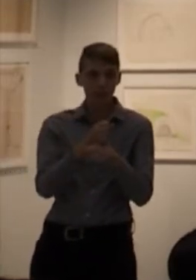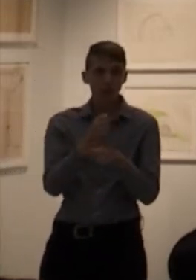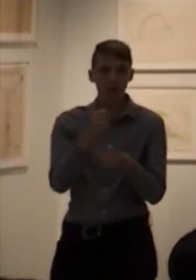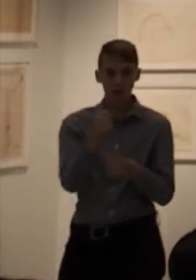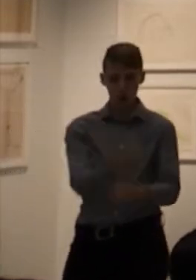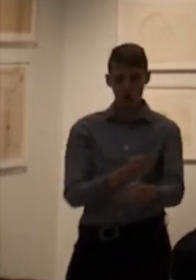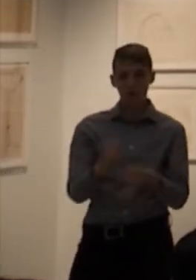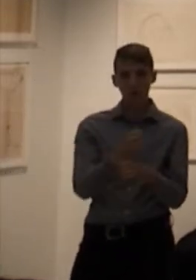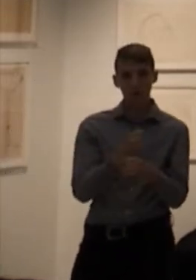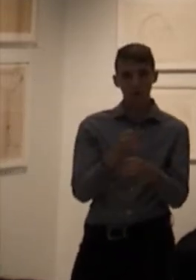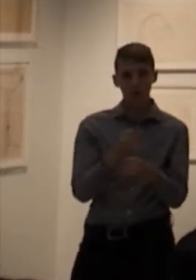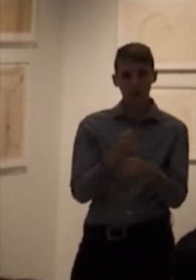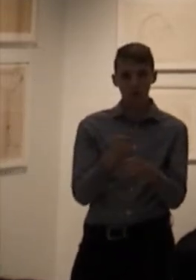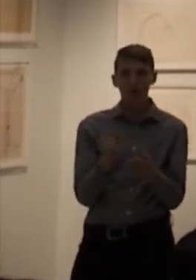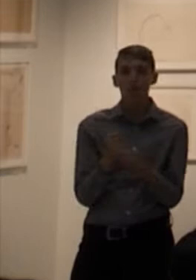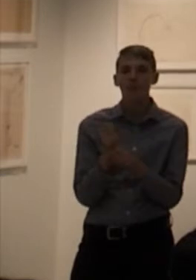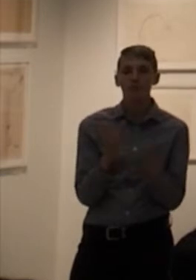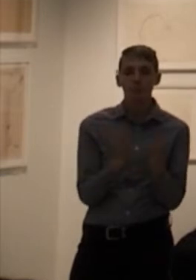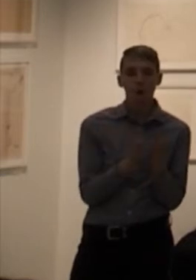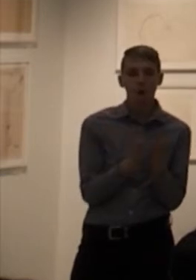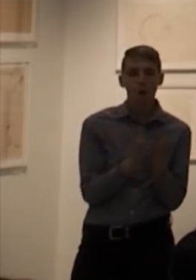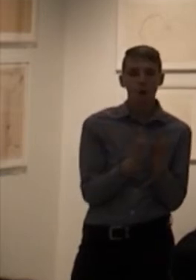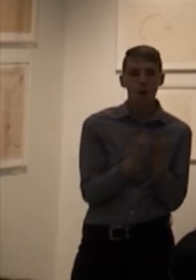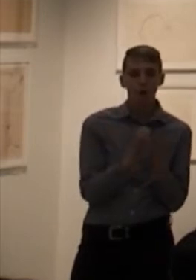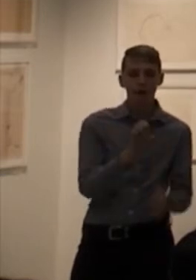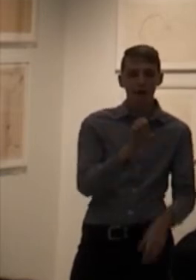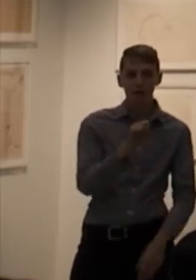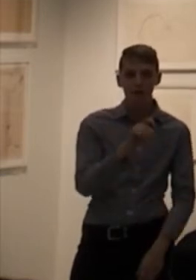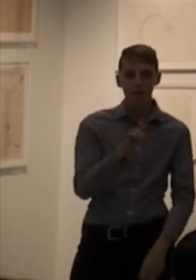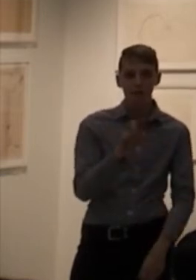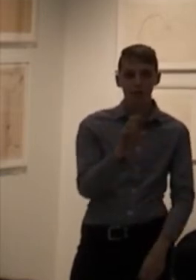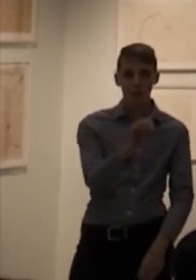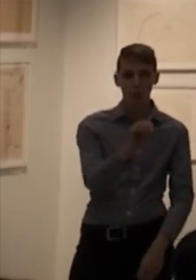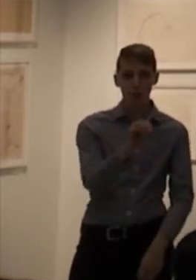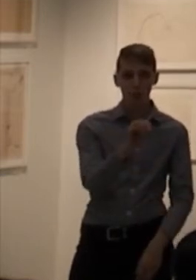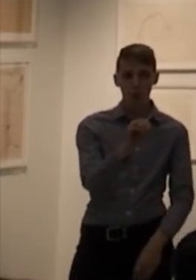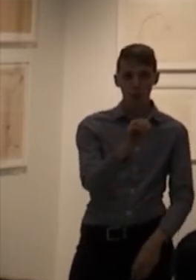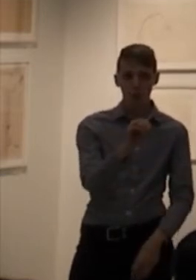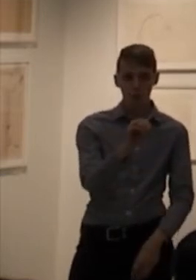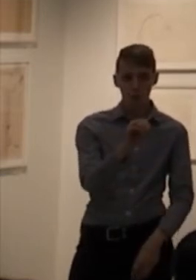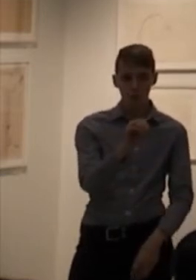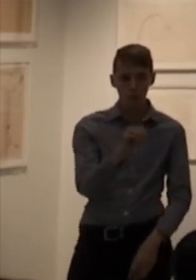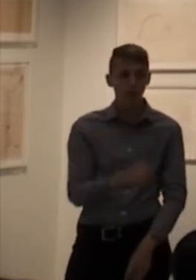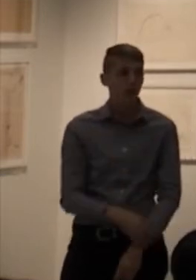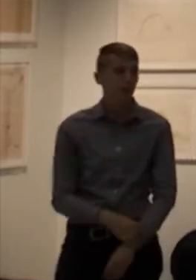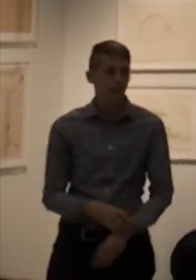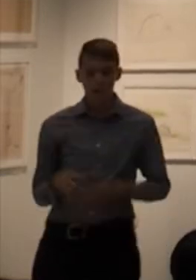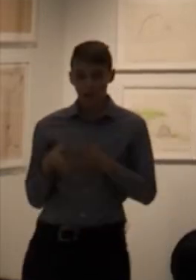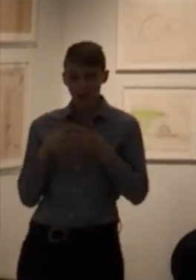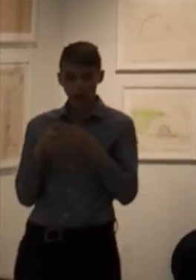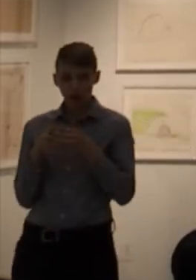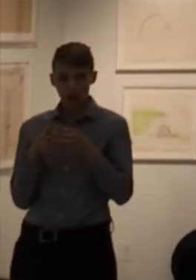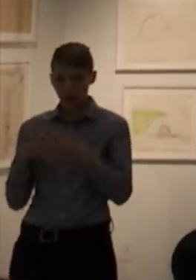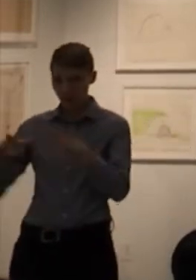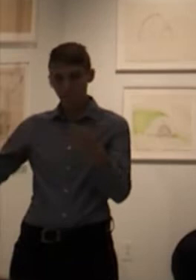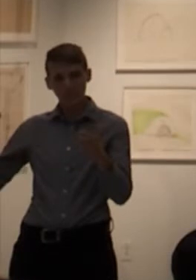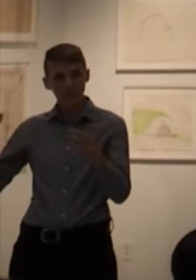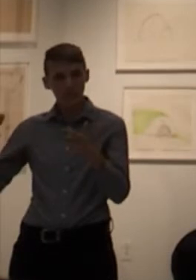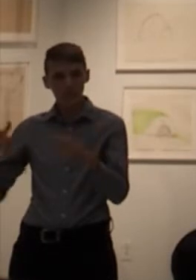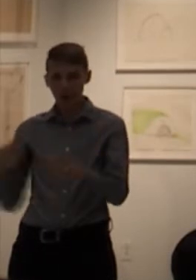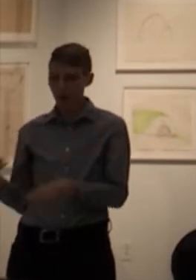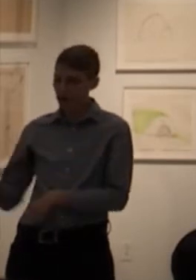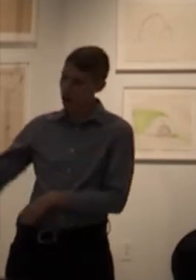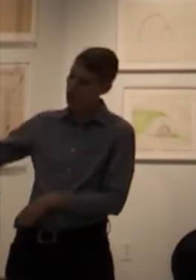espresso size. In the United States, when they drink coffee, they pour it to the top. What happened with this, the more that it poured to